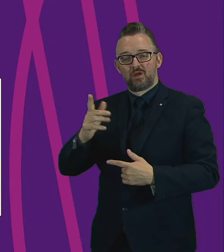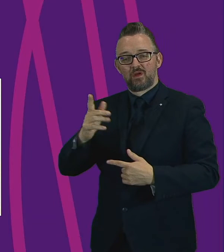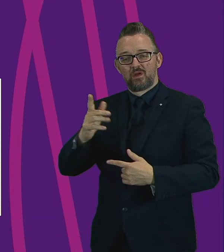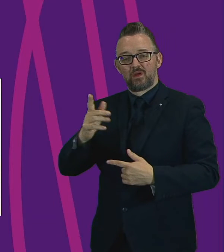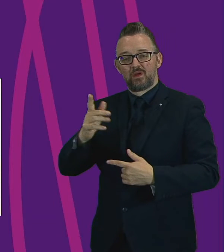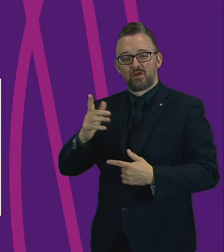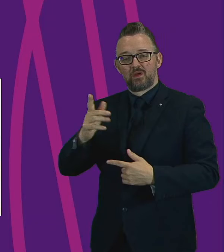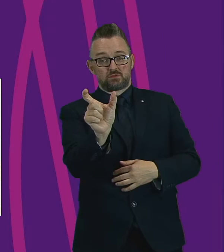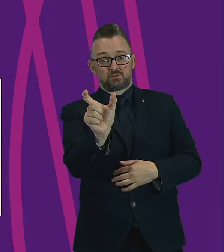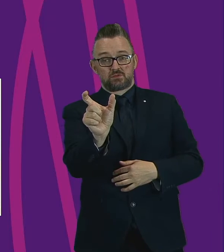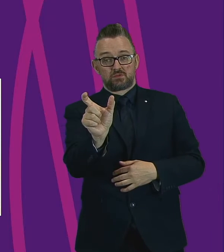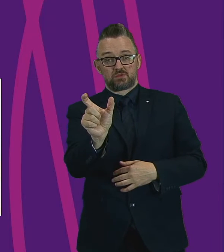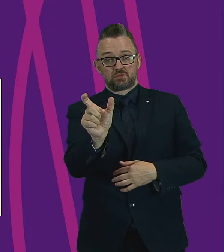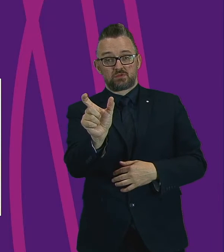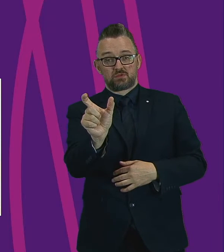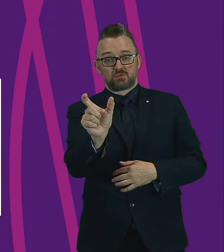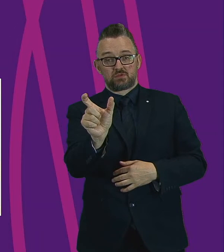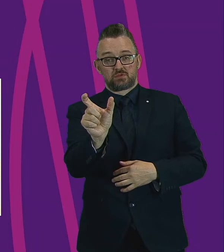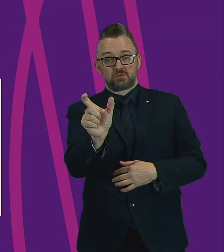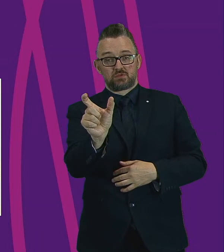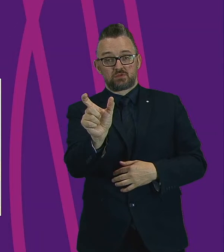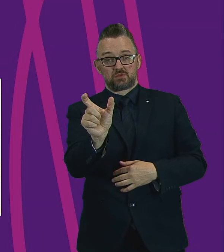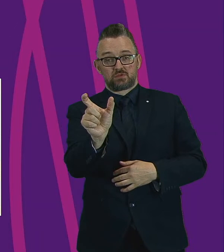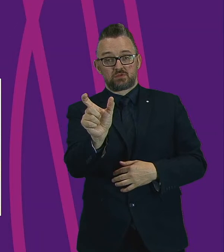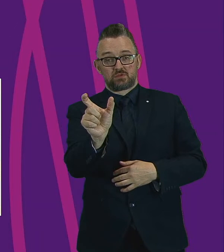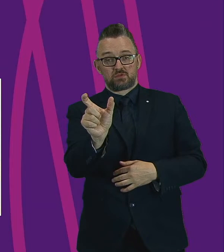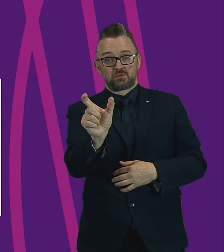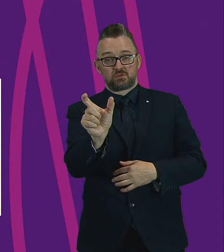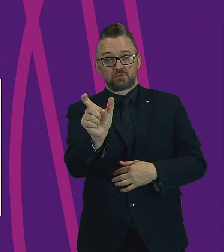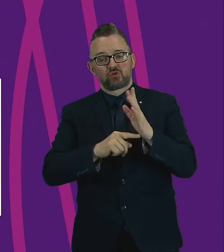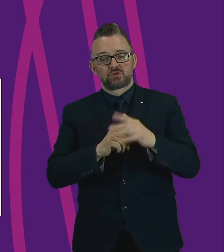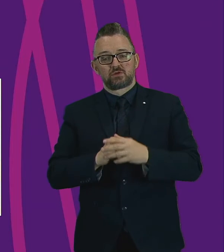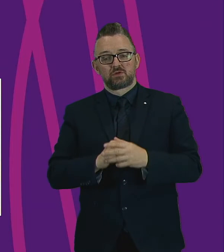to anyone in the Conservative benches about projects.